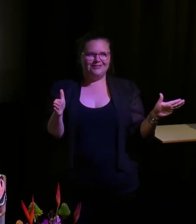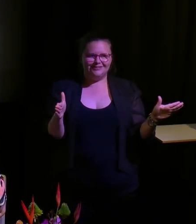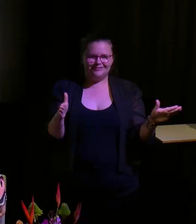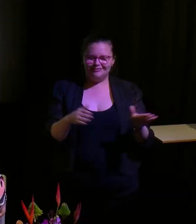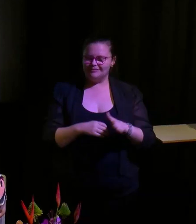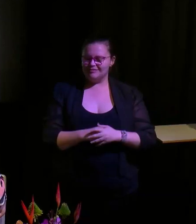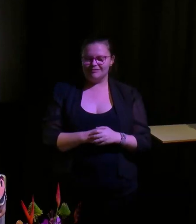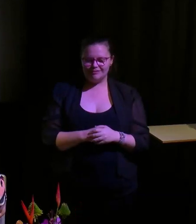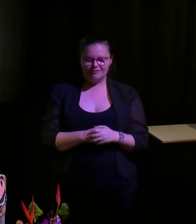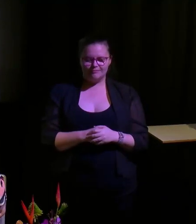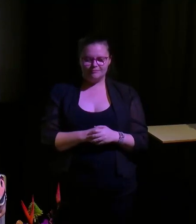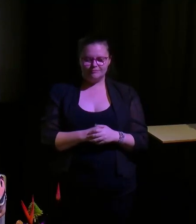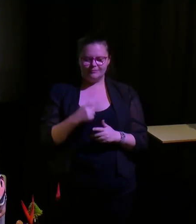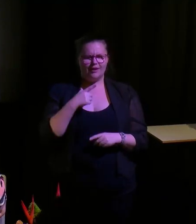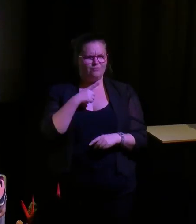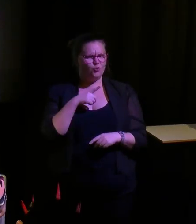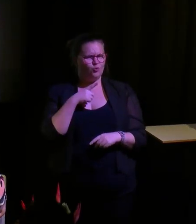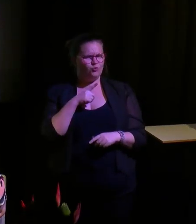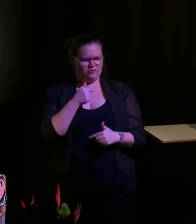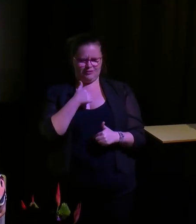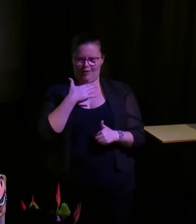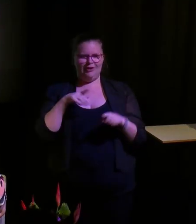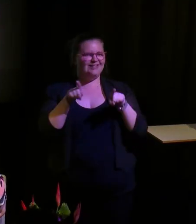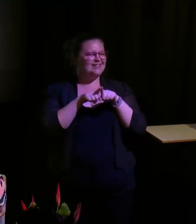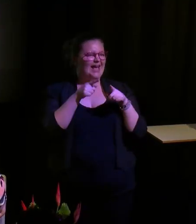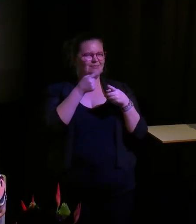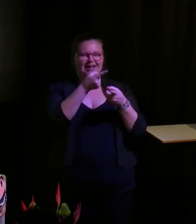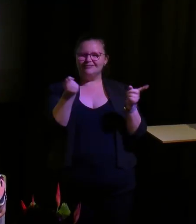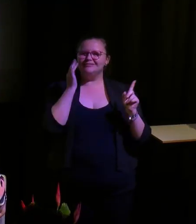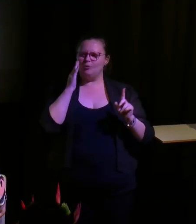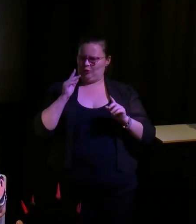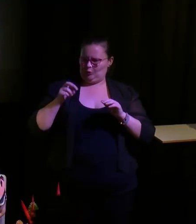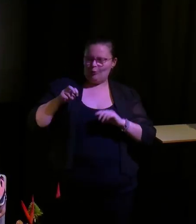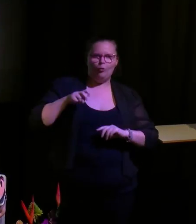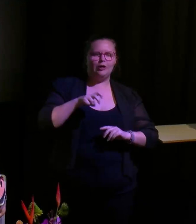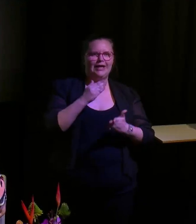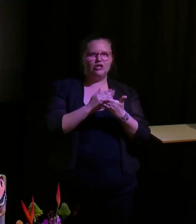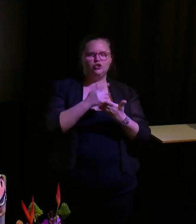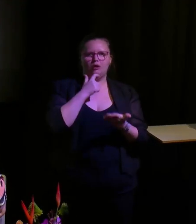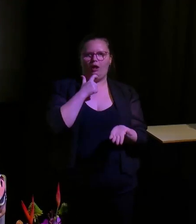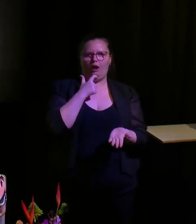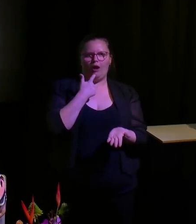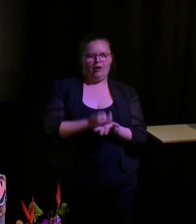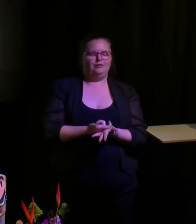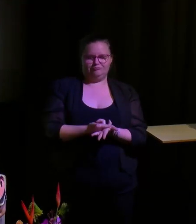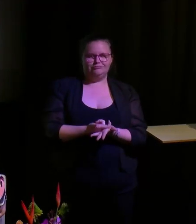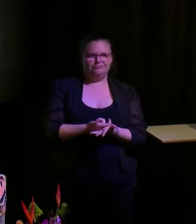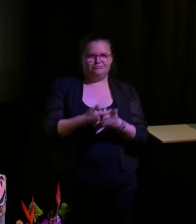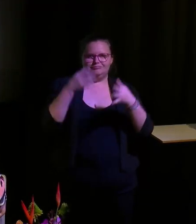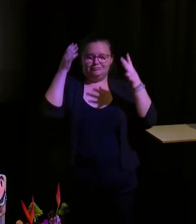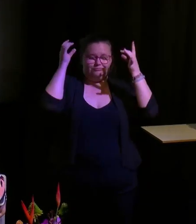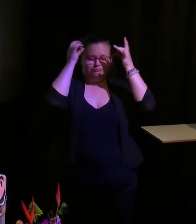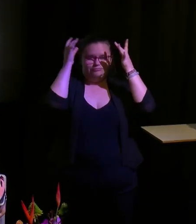the fact that I wanted to be like everybody else when they walked in the door, just mind-blowing moment.